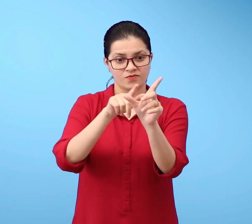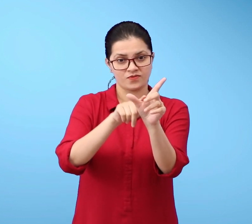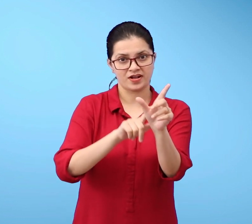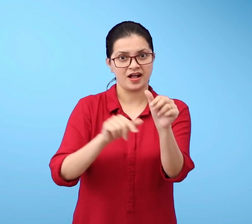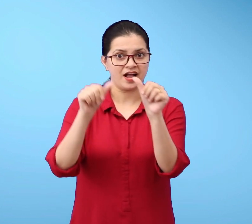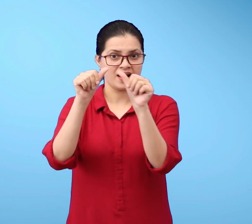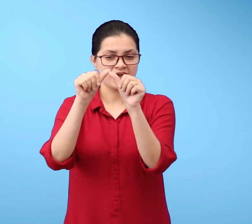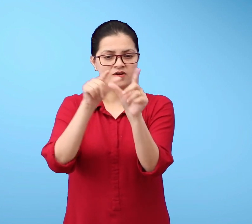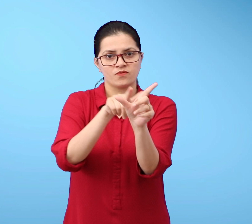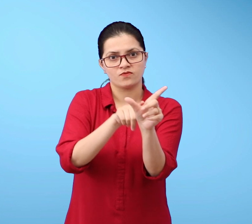Nyay,